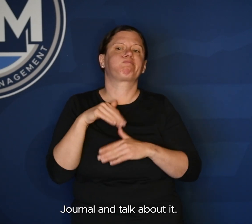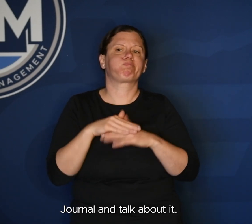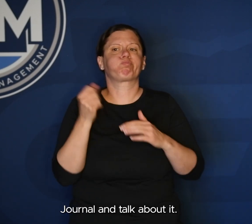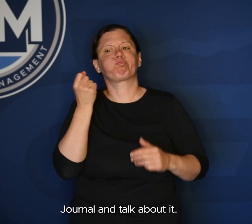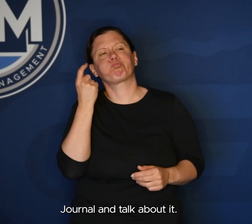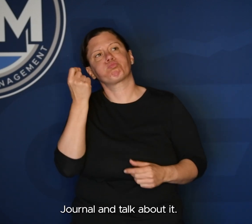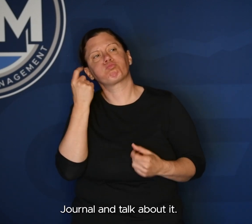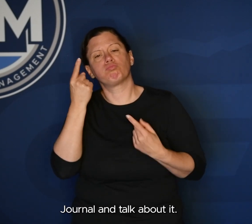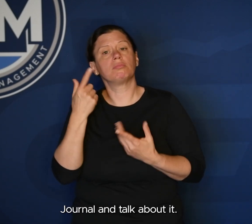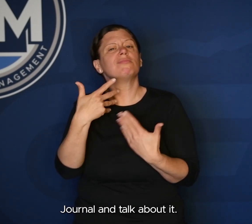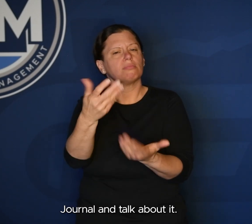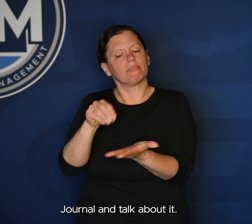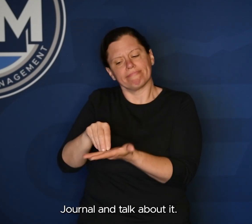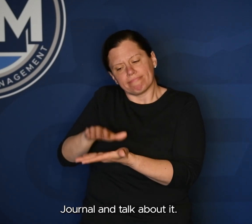Journal and talk about it.